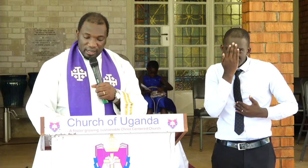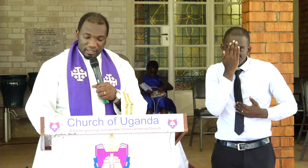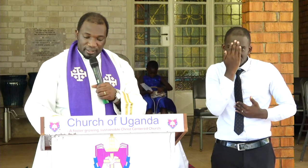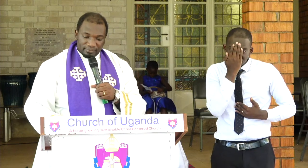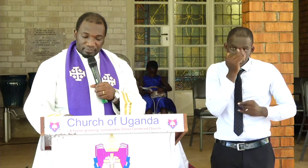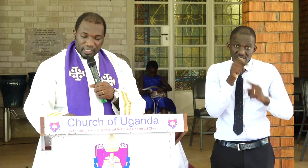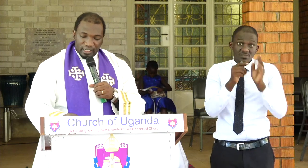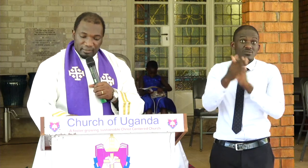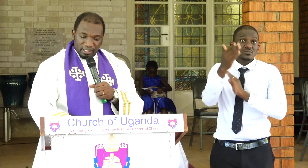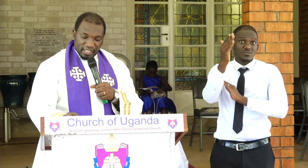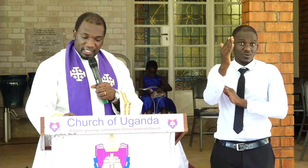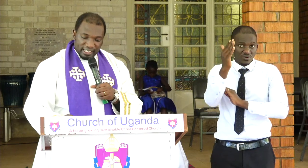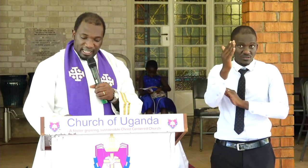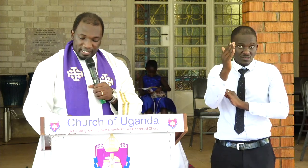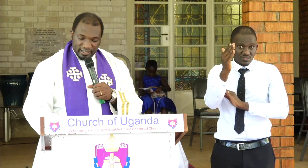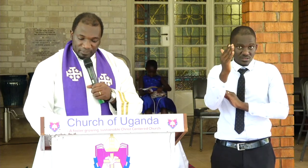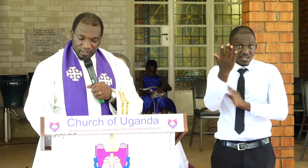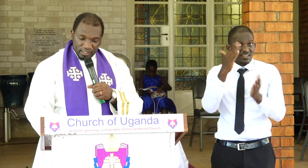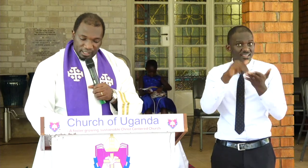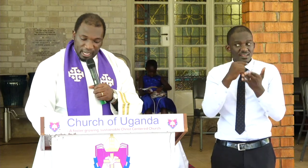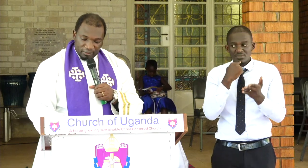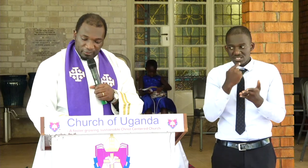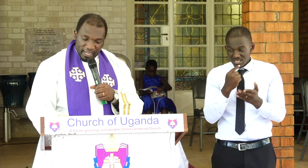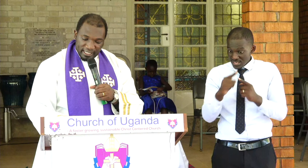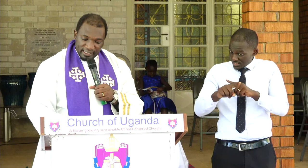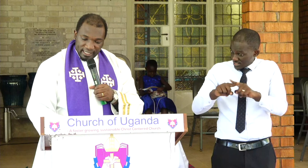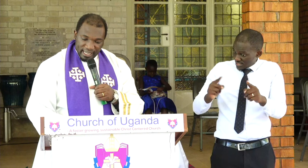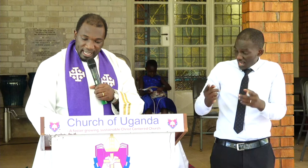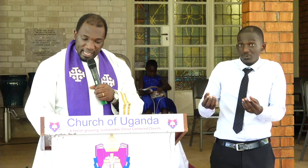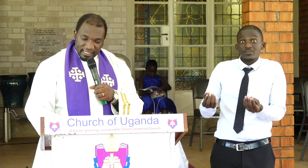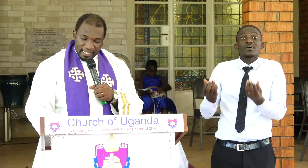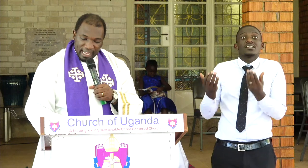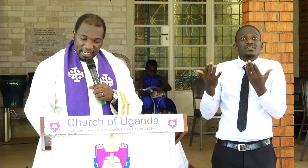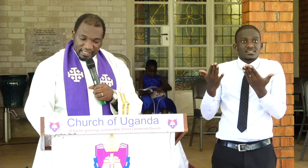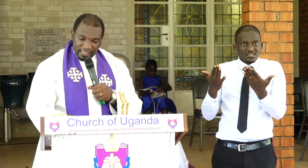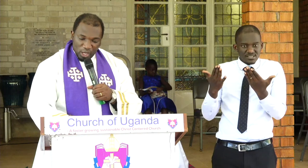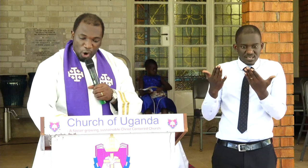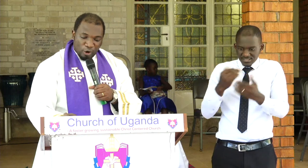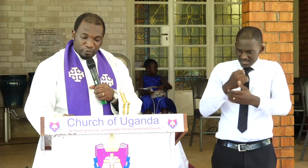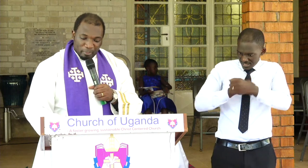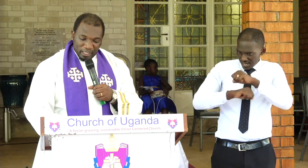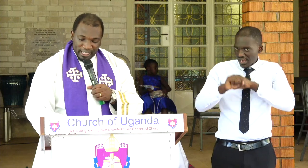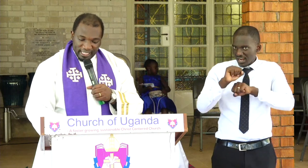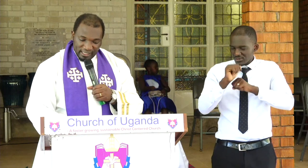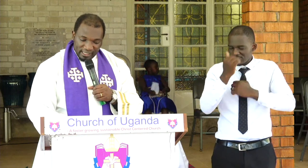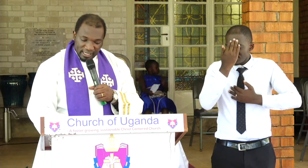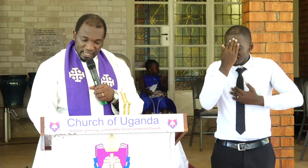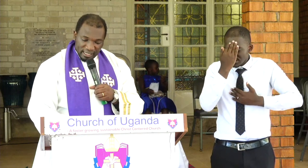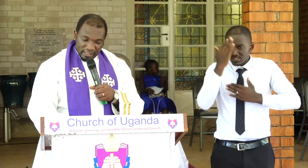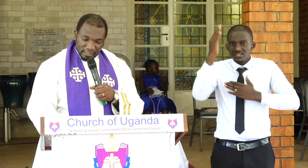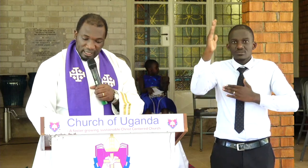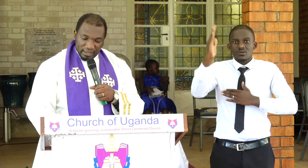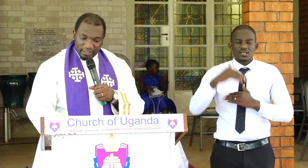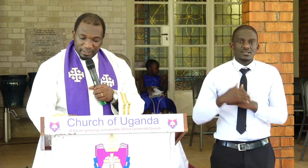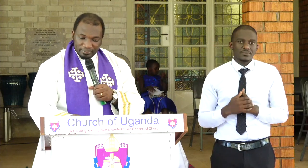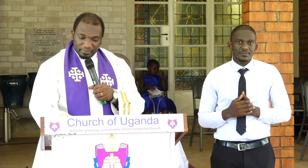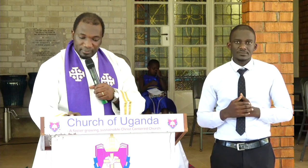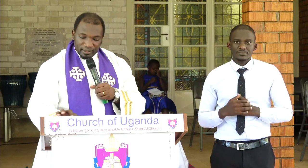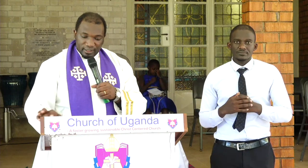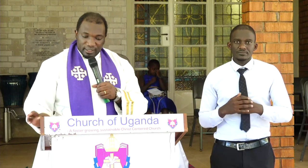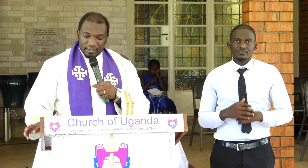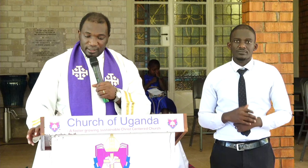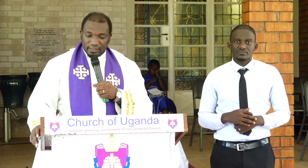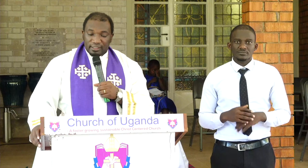to God. Let me say it again. Sacrifice as an act of obedience to God.